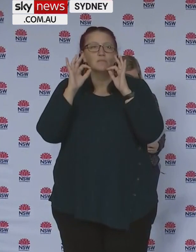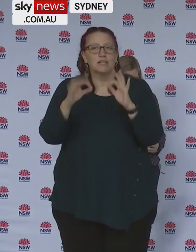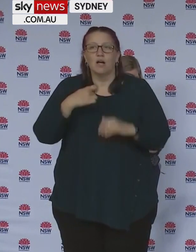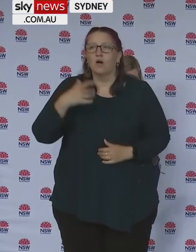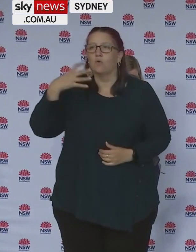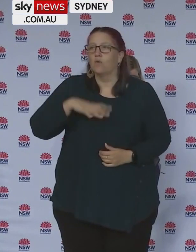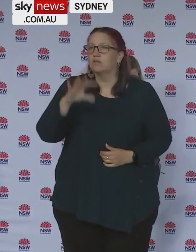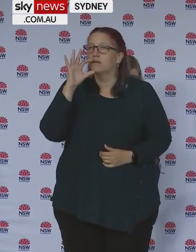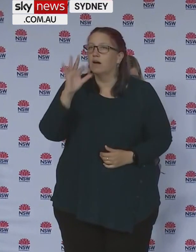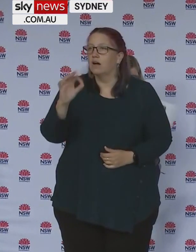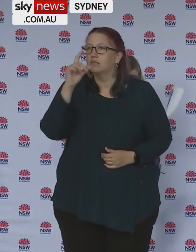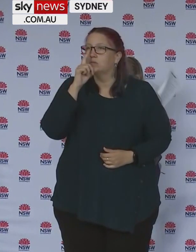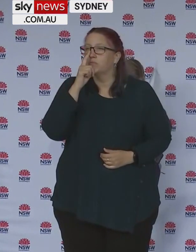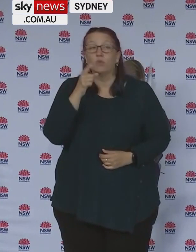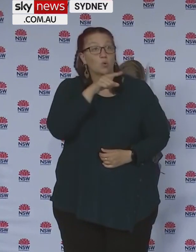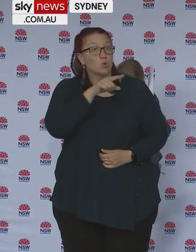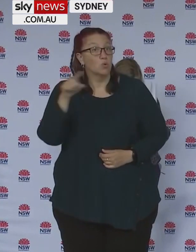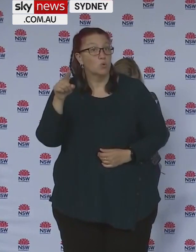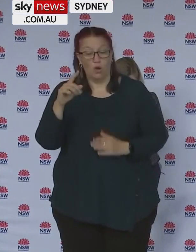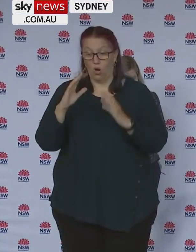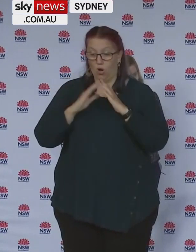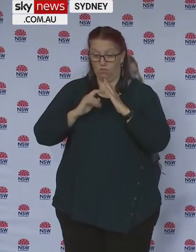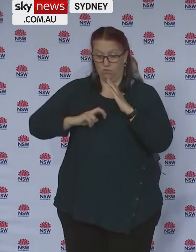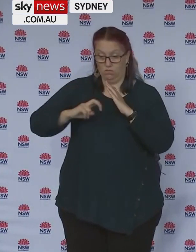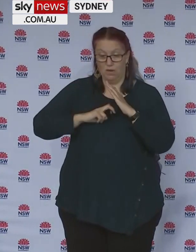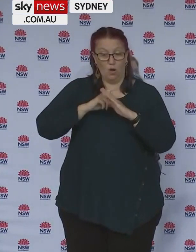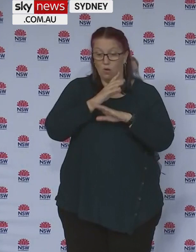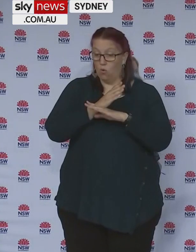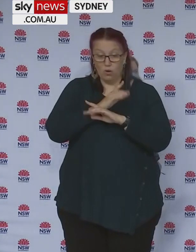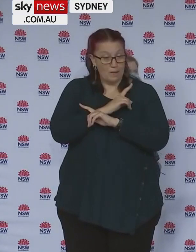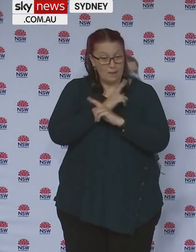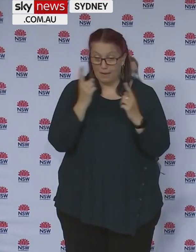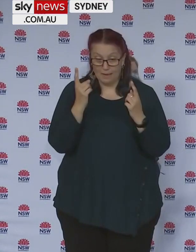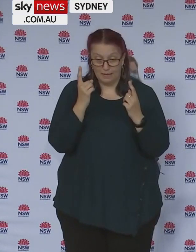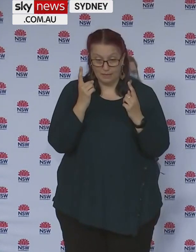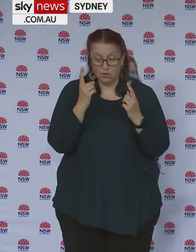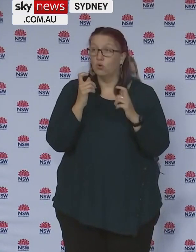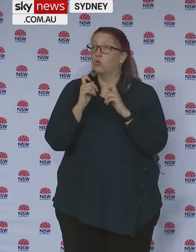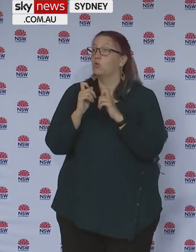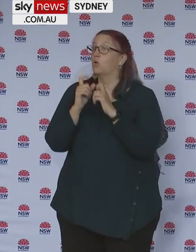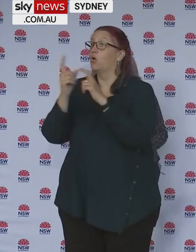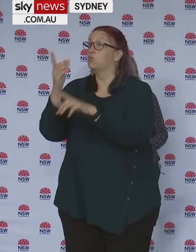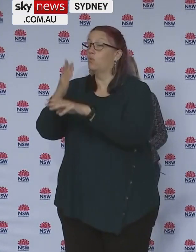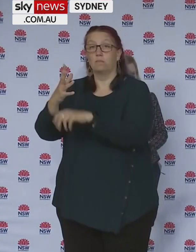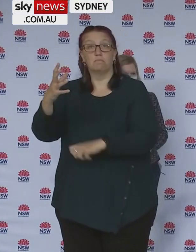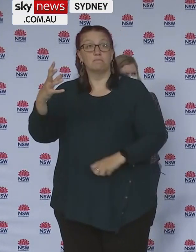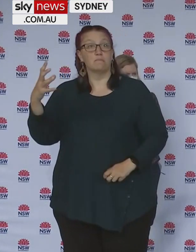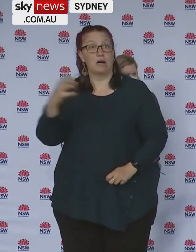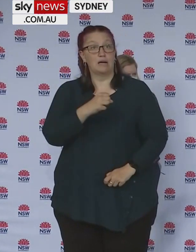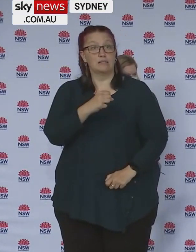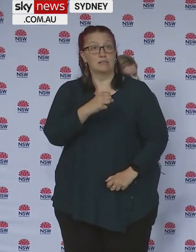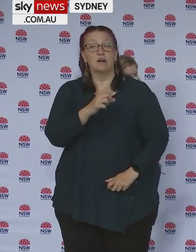are carrying out essential work outside their home to make sure they don't go to work if they have